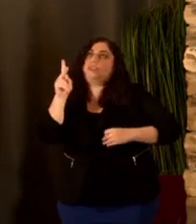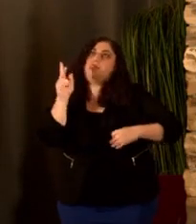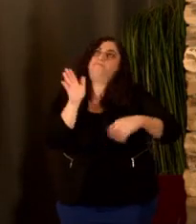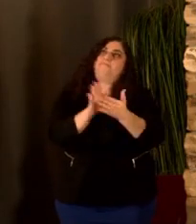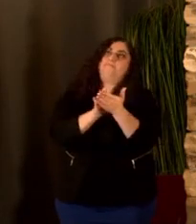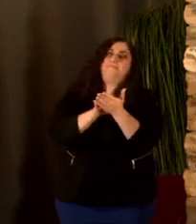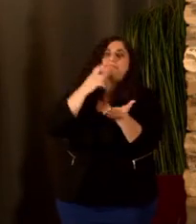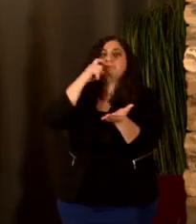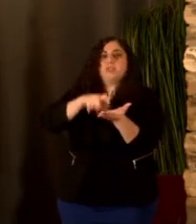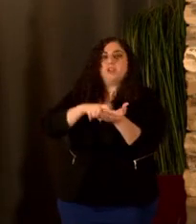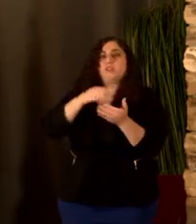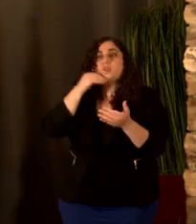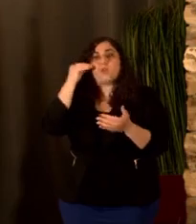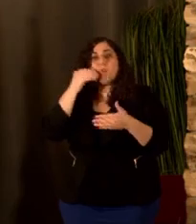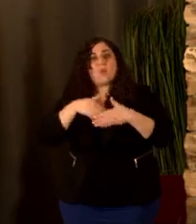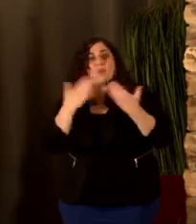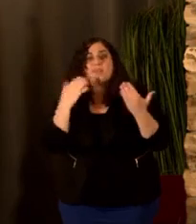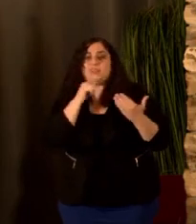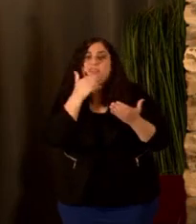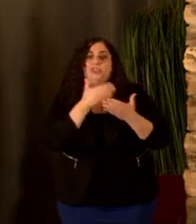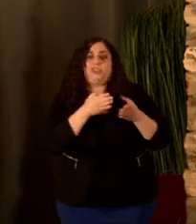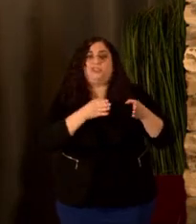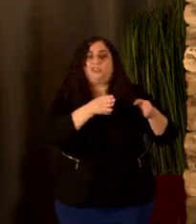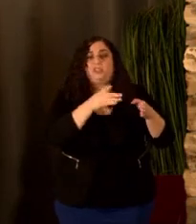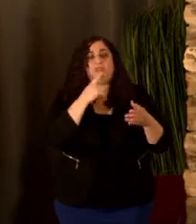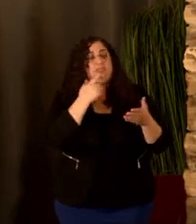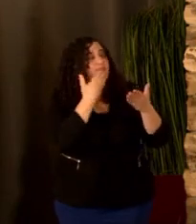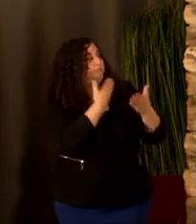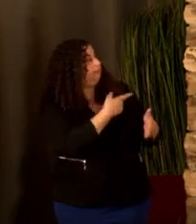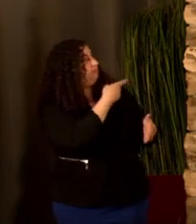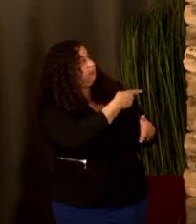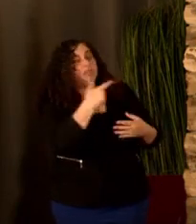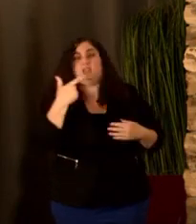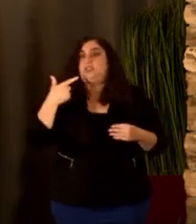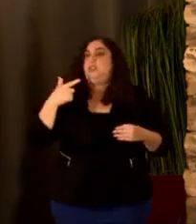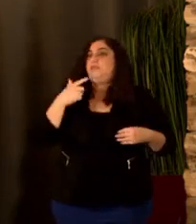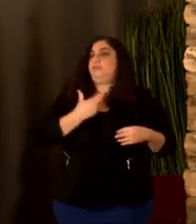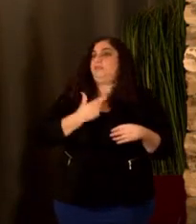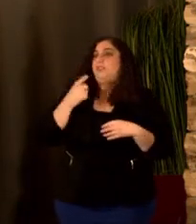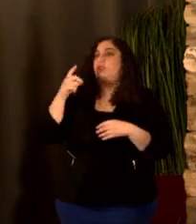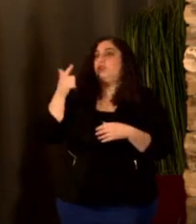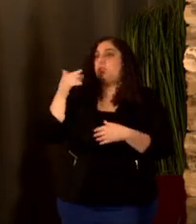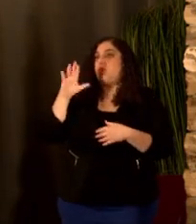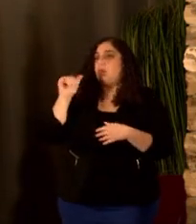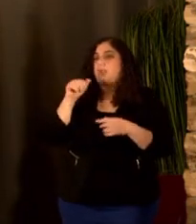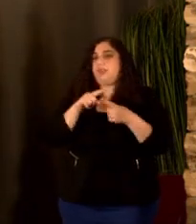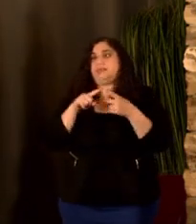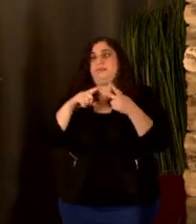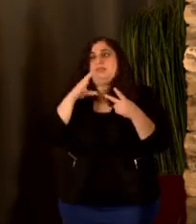again, can't be more thankful to Mayor Gloria and Chair Fletcher. Thank you all very, very much.